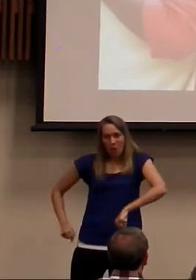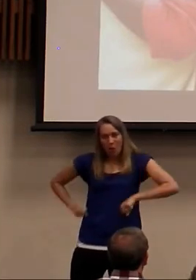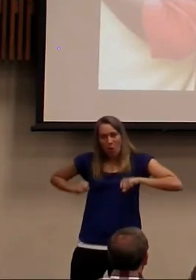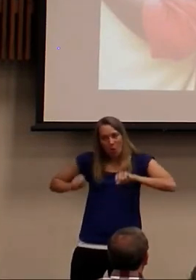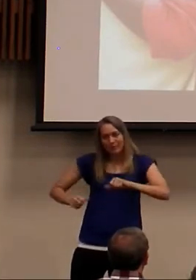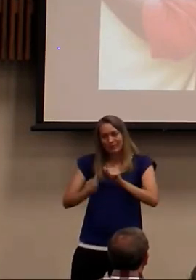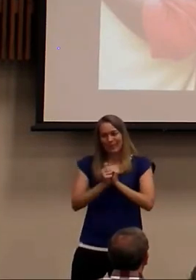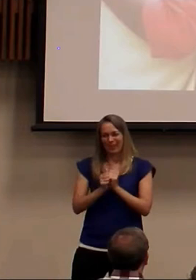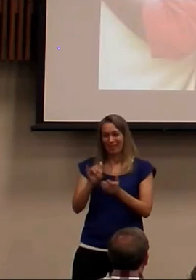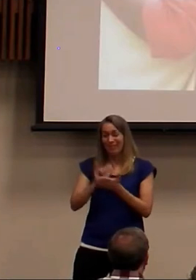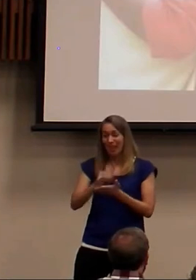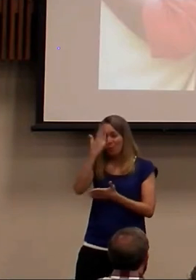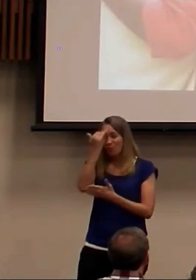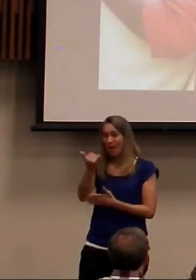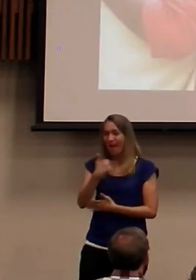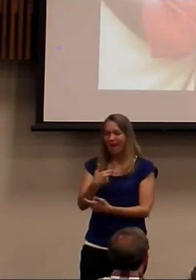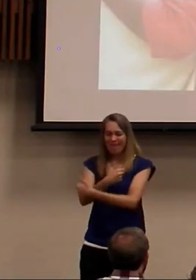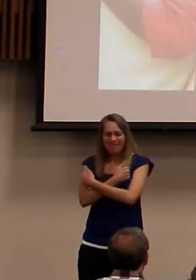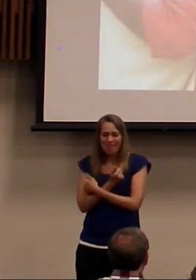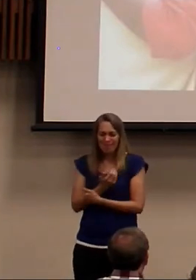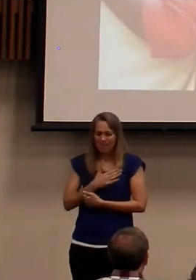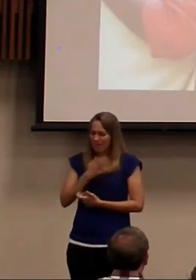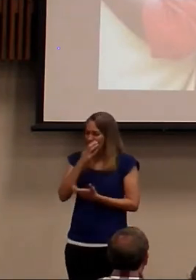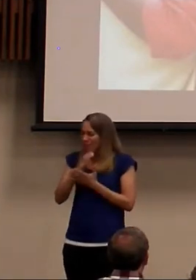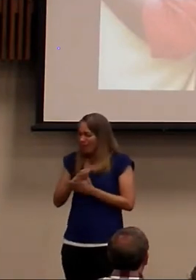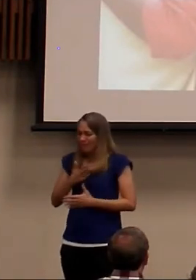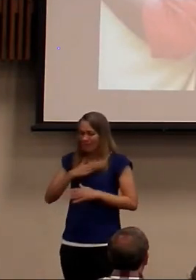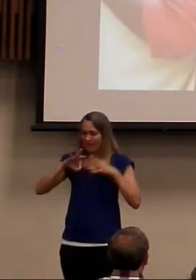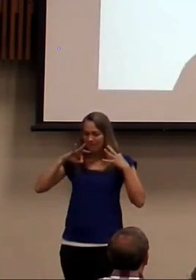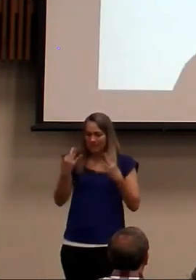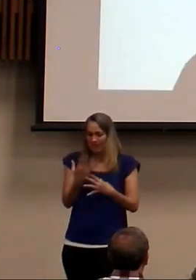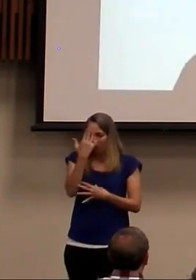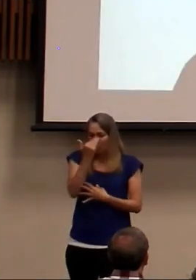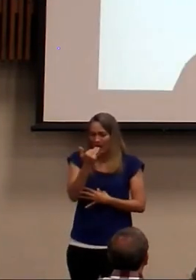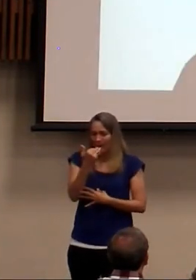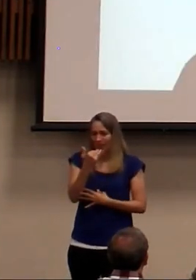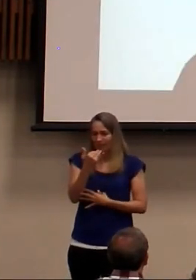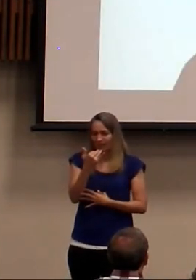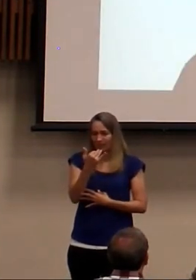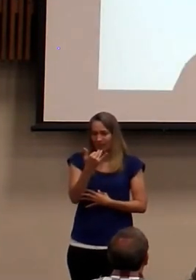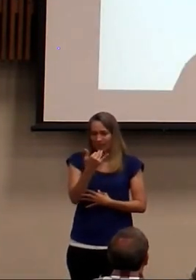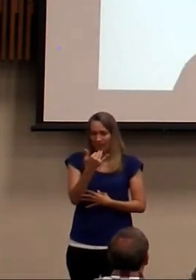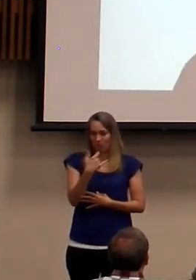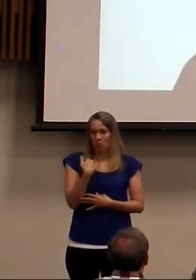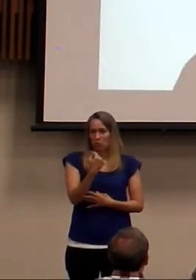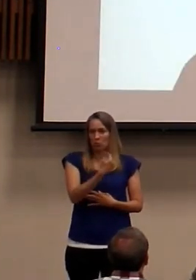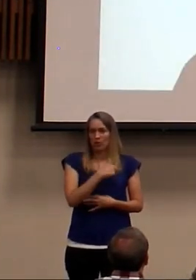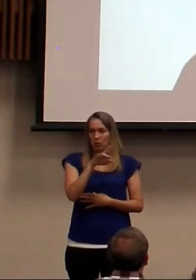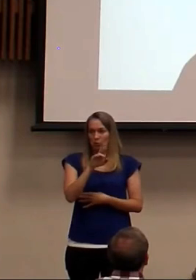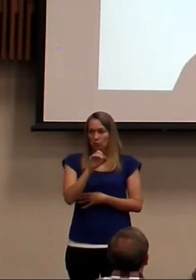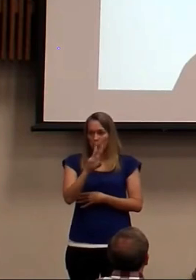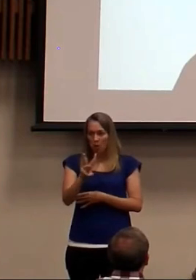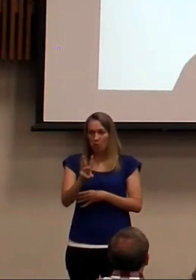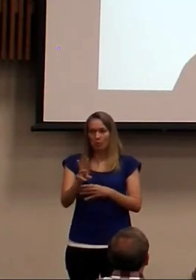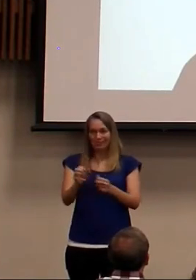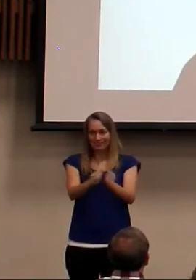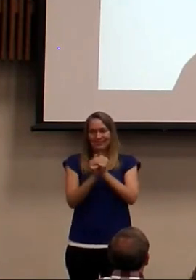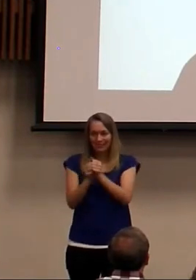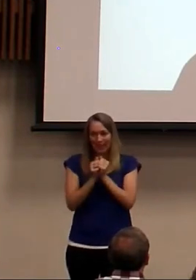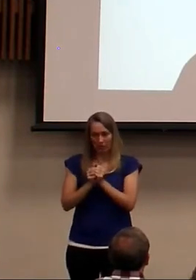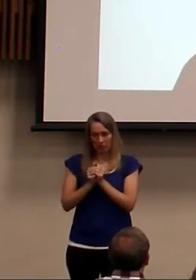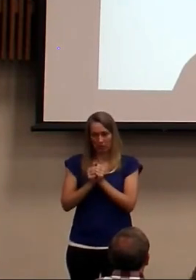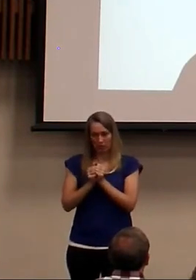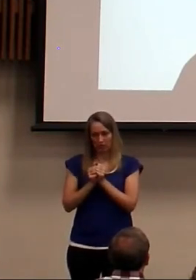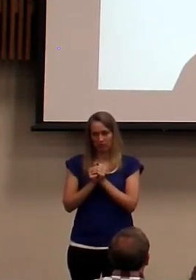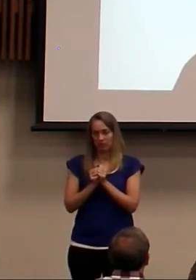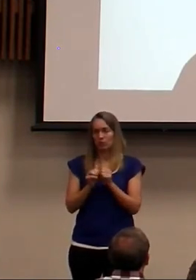together. And that's an important part of ministry. We shouldn't be surprised when we